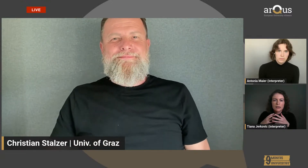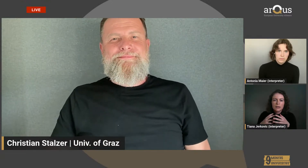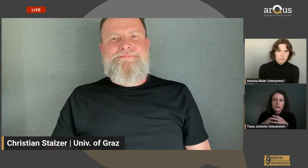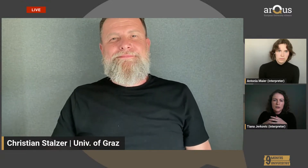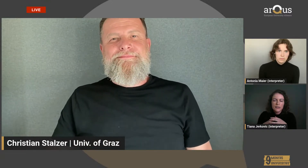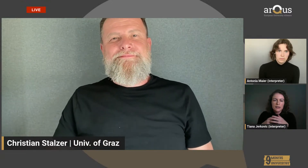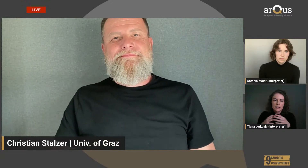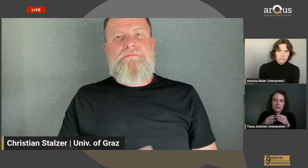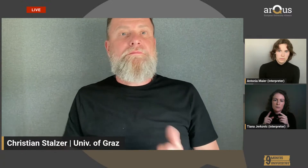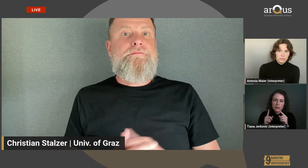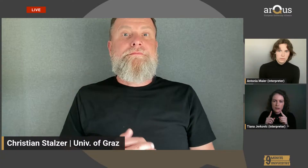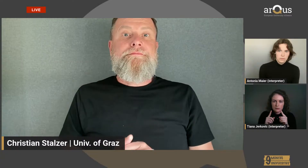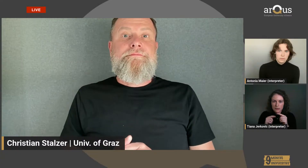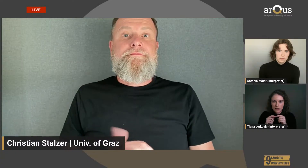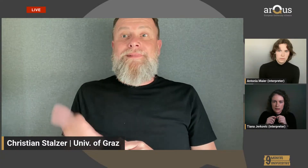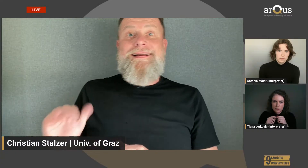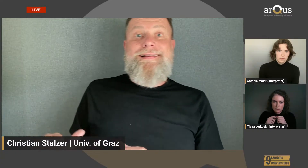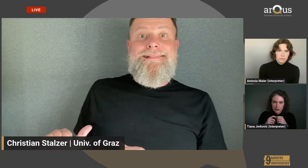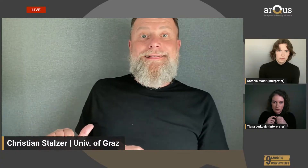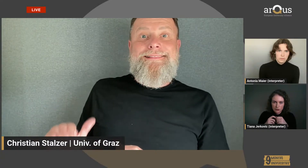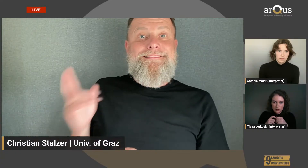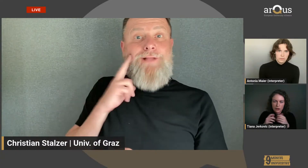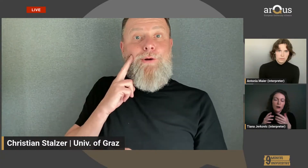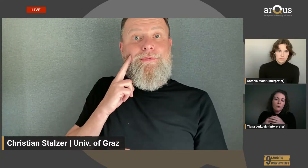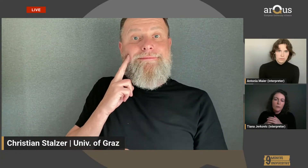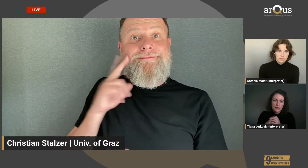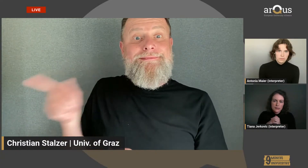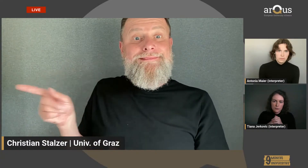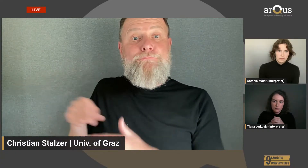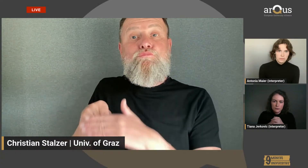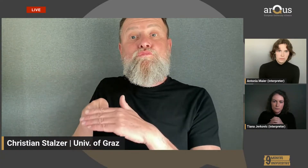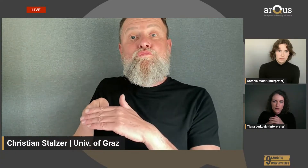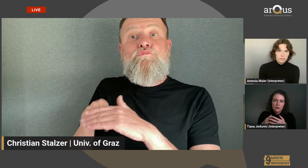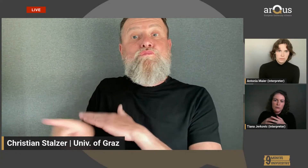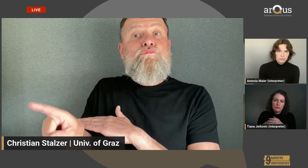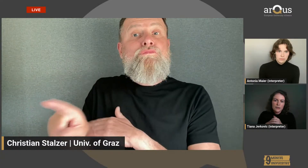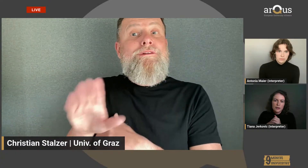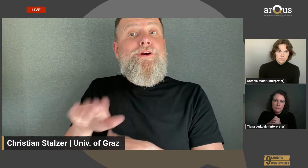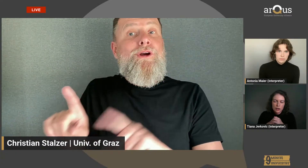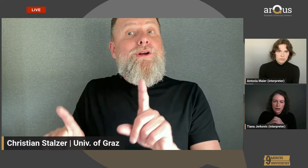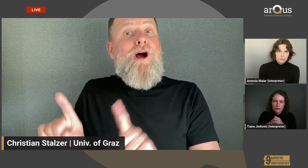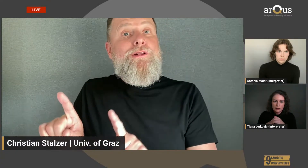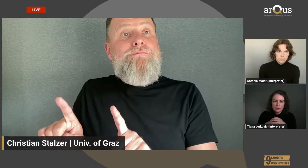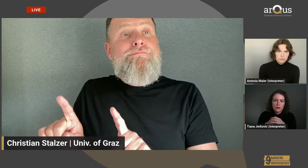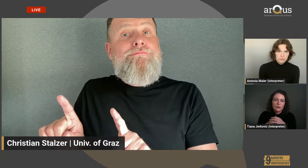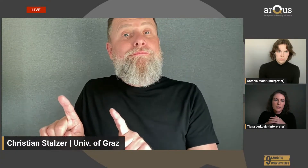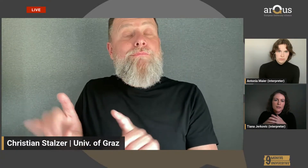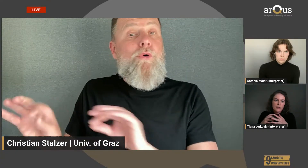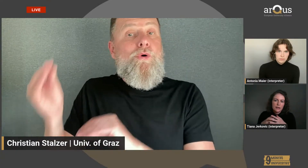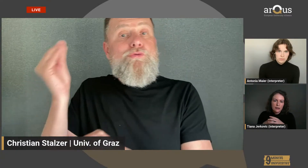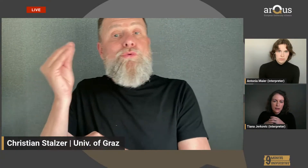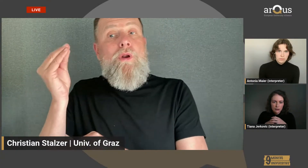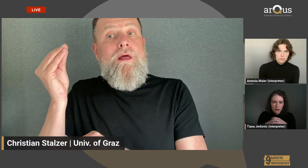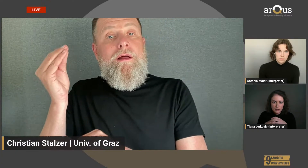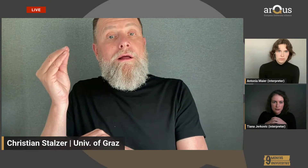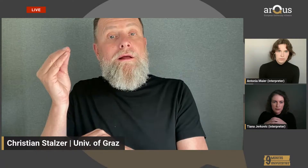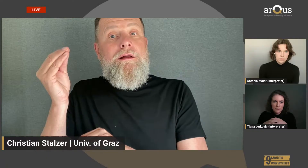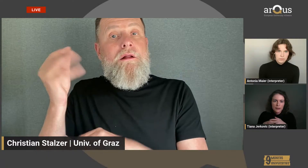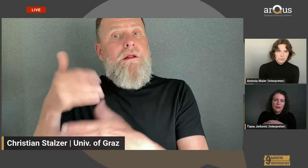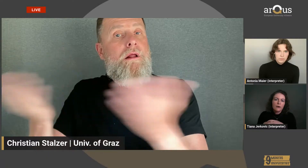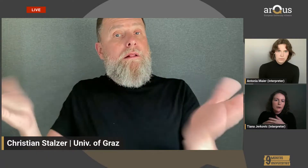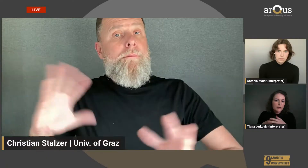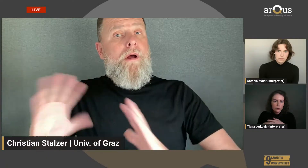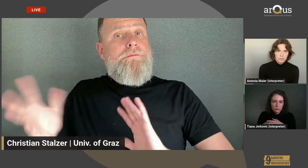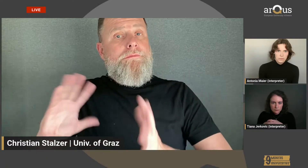important to see that it is because of the access to language. One example, we have a deaf child who is attending